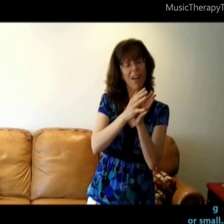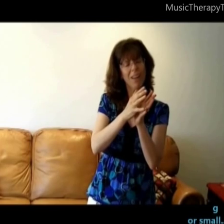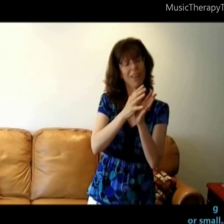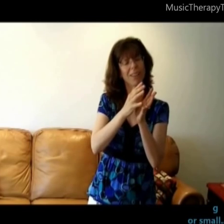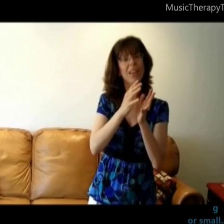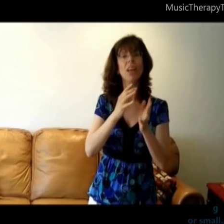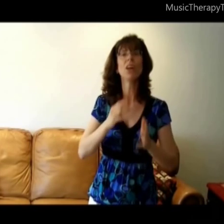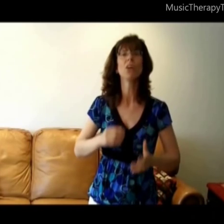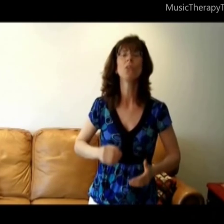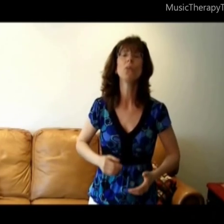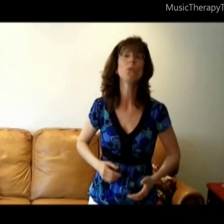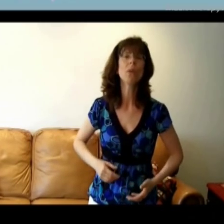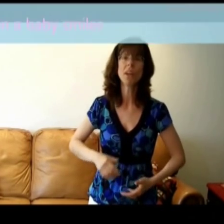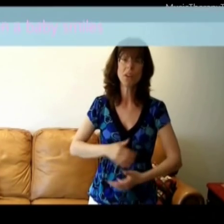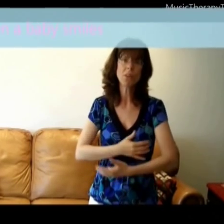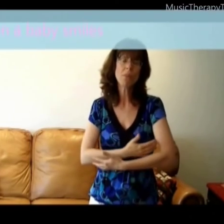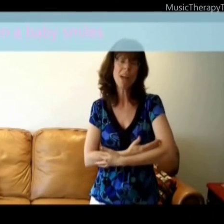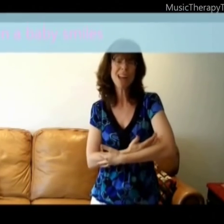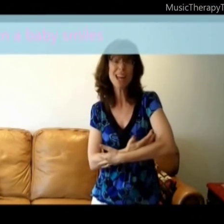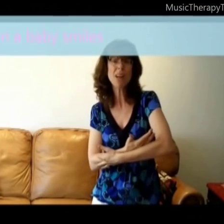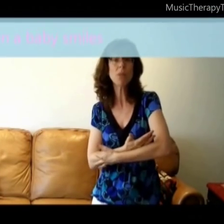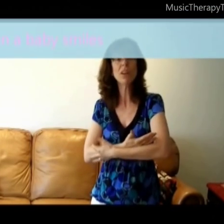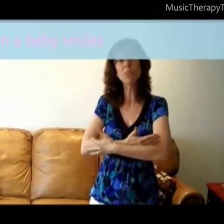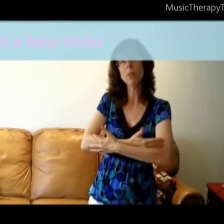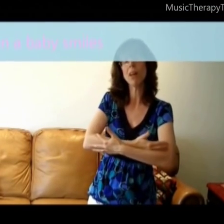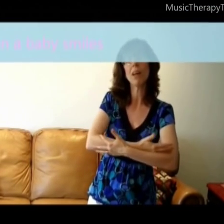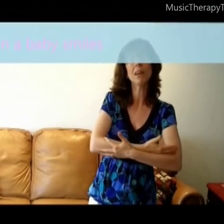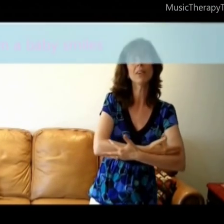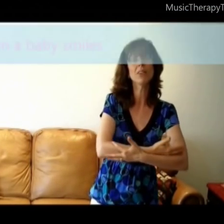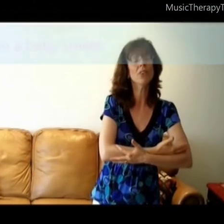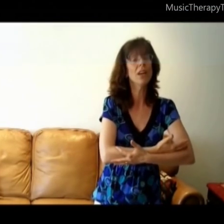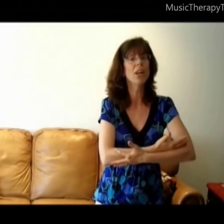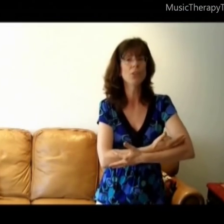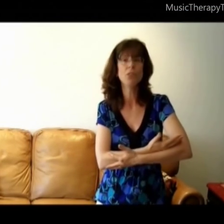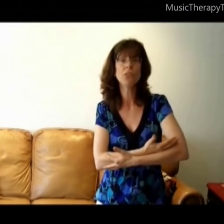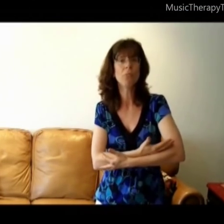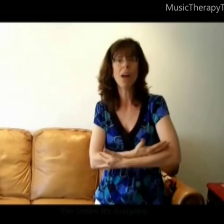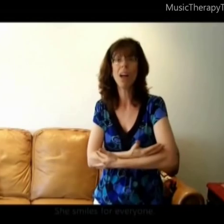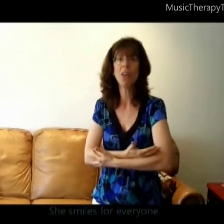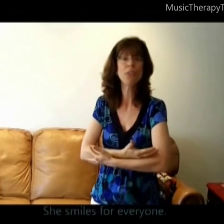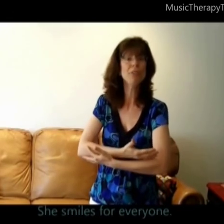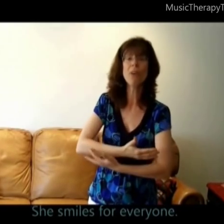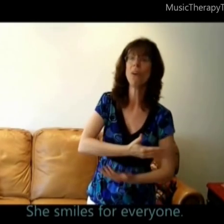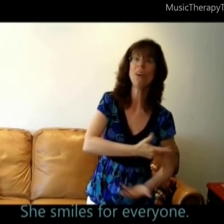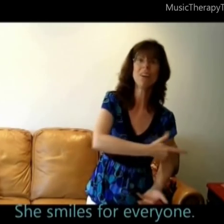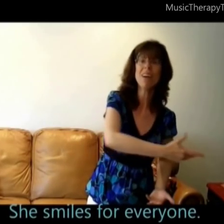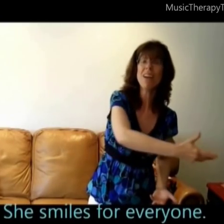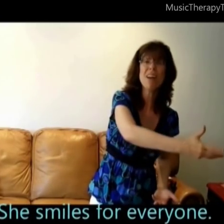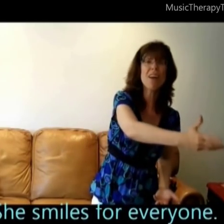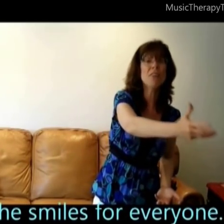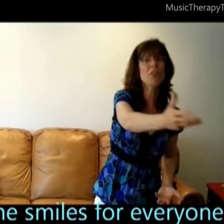small. 'Cause when a baby smiles, she smiles for